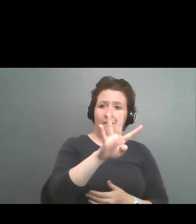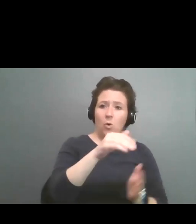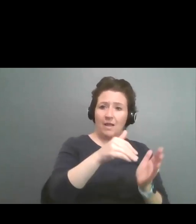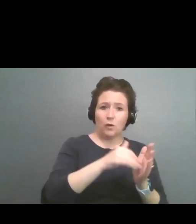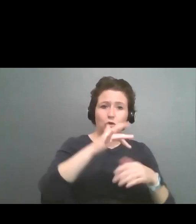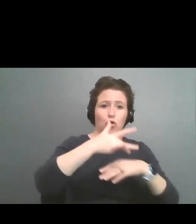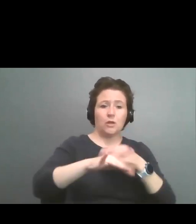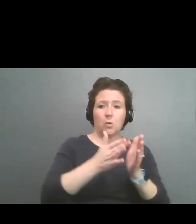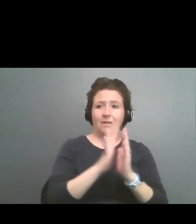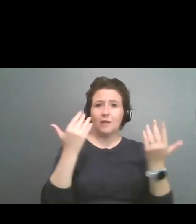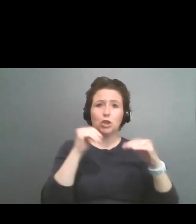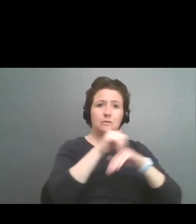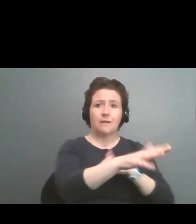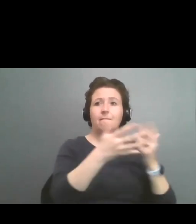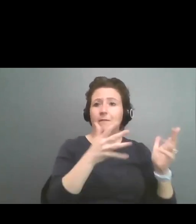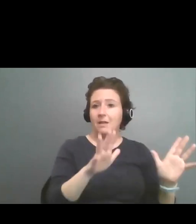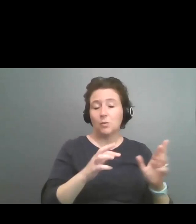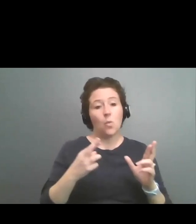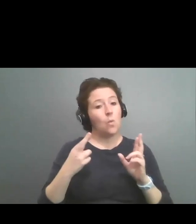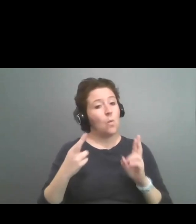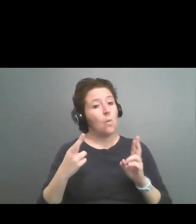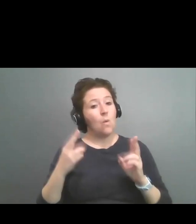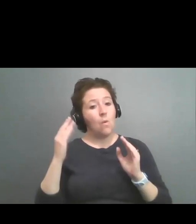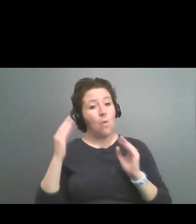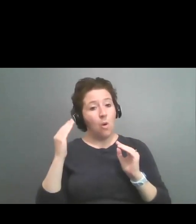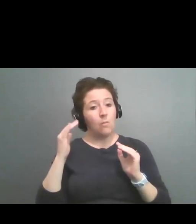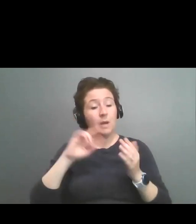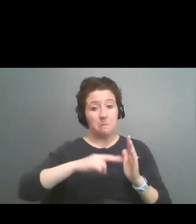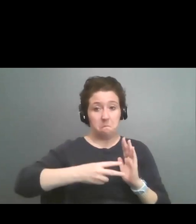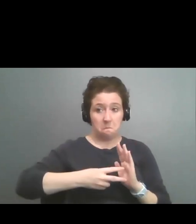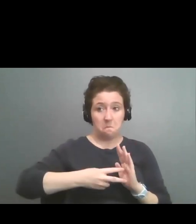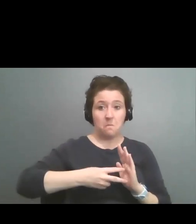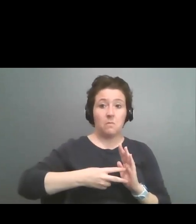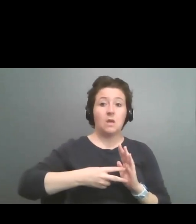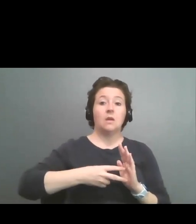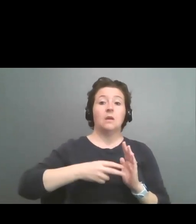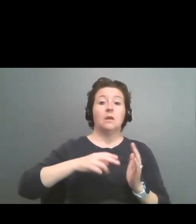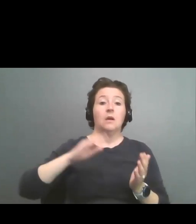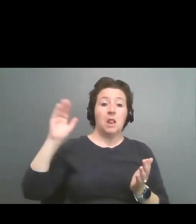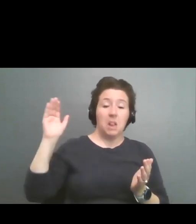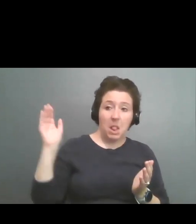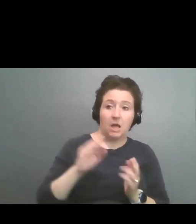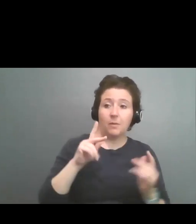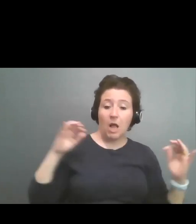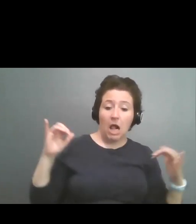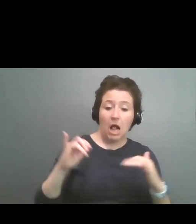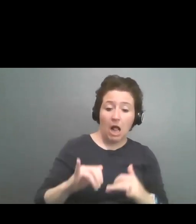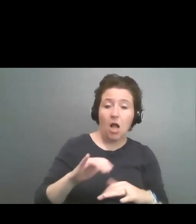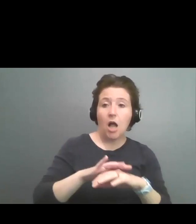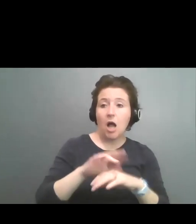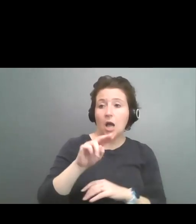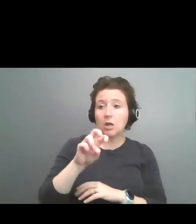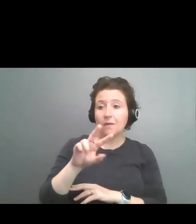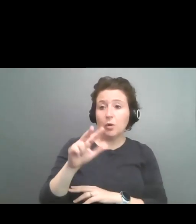sent. And so hopefully that will lessen the opportunity for people to be at the polls and put themselves in a